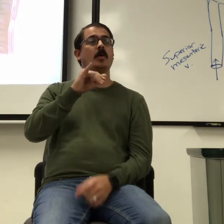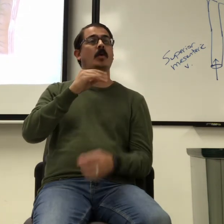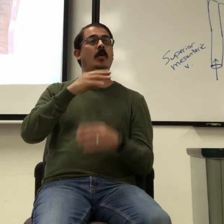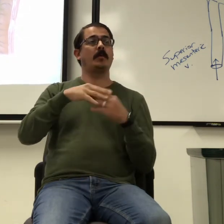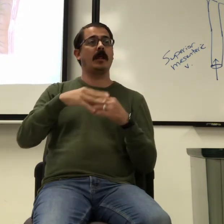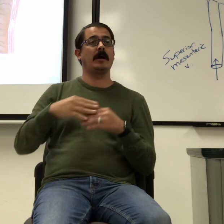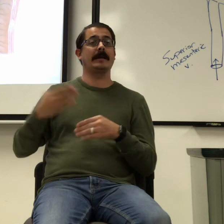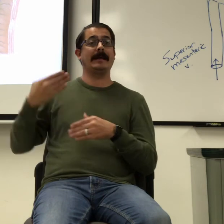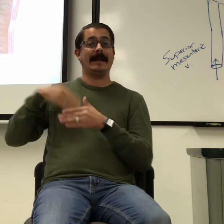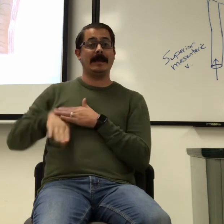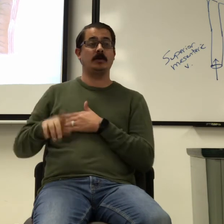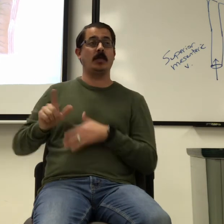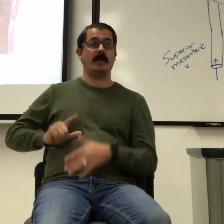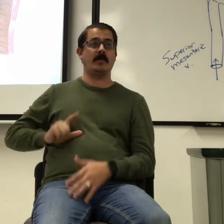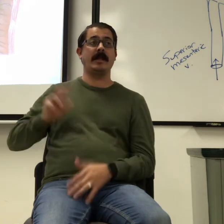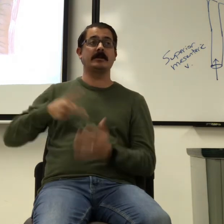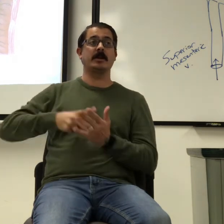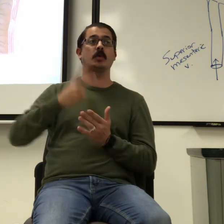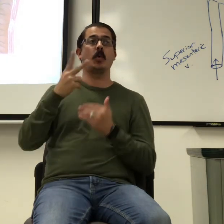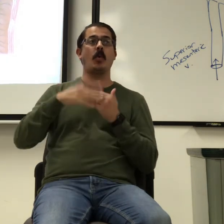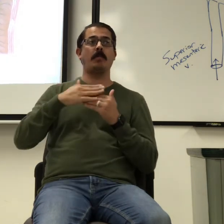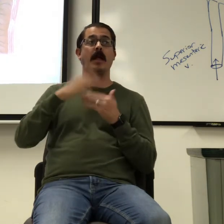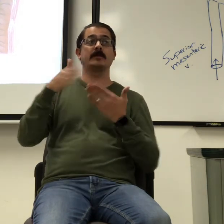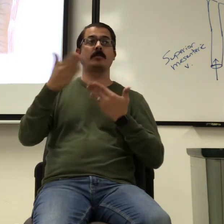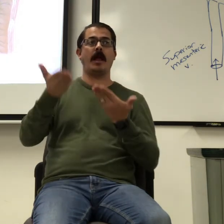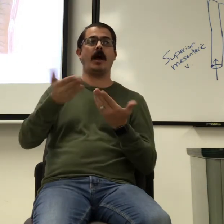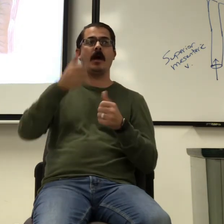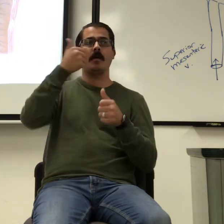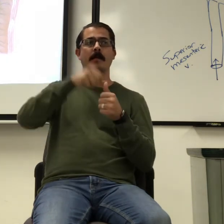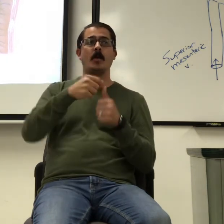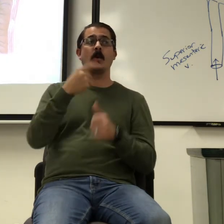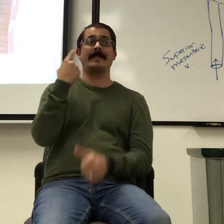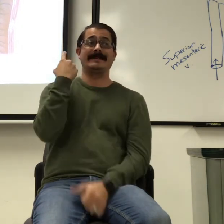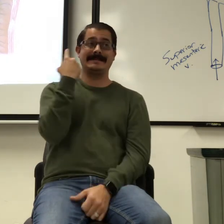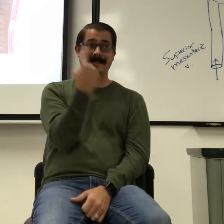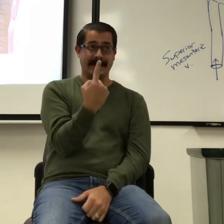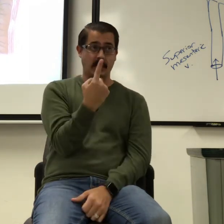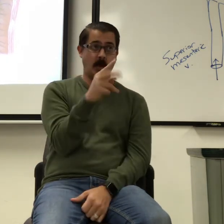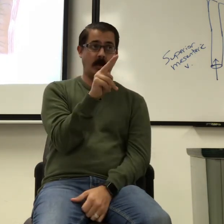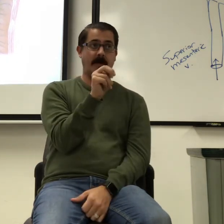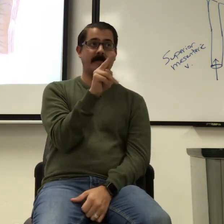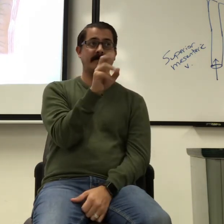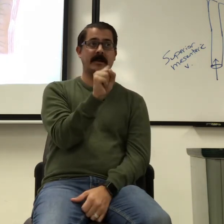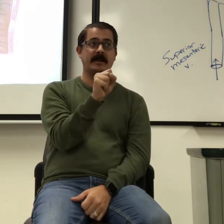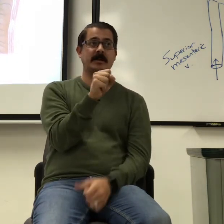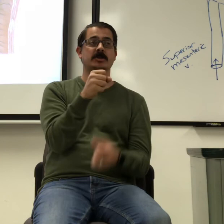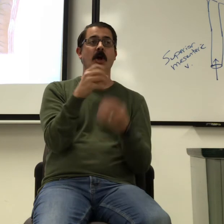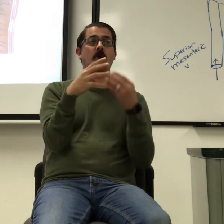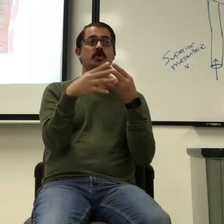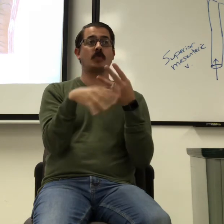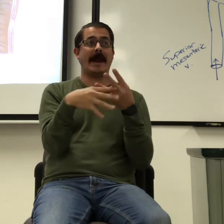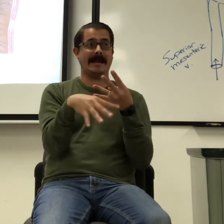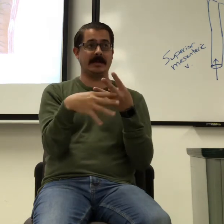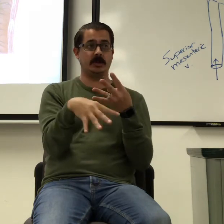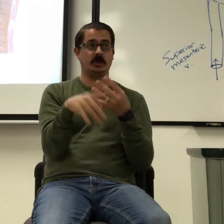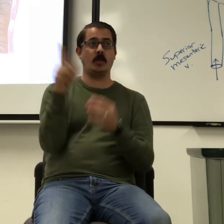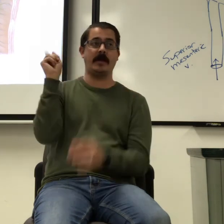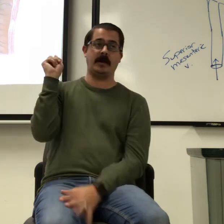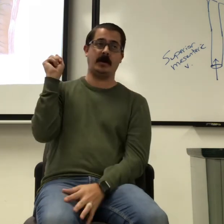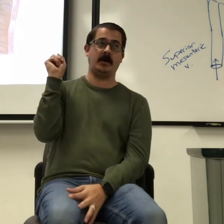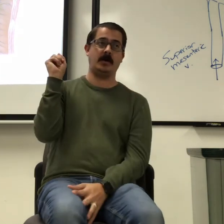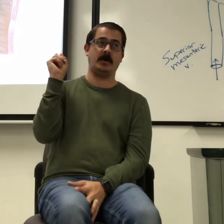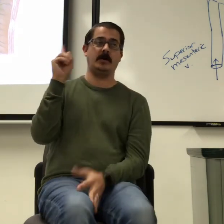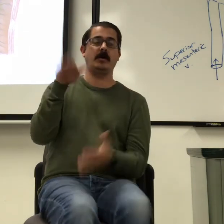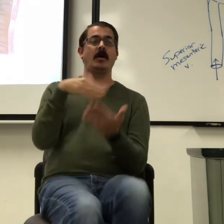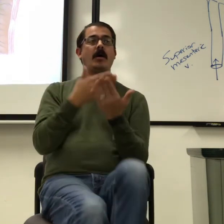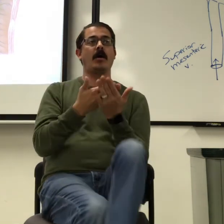liver. That's the dual blood supply. And let's remember the single venous drainage right there. All of these